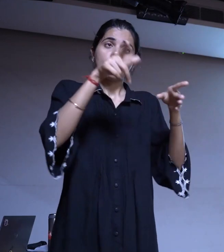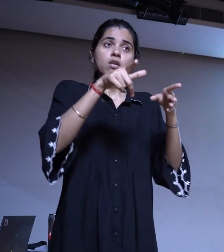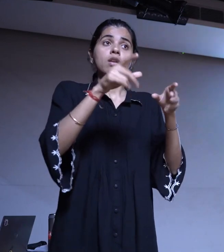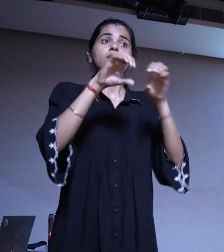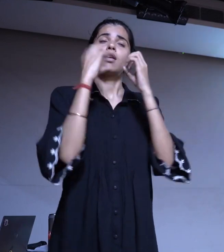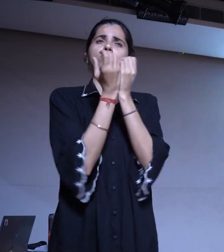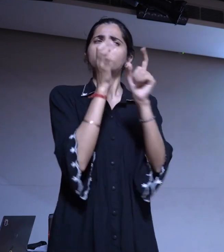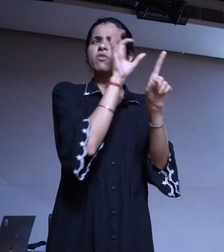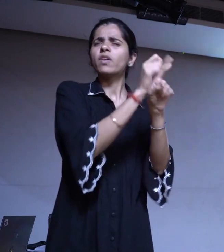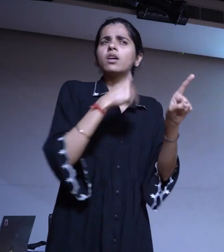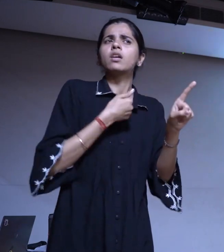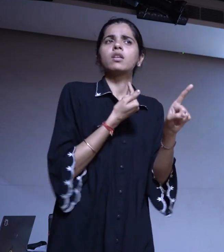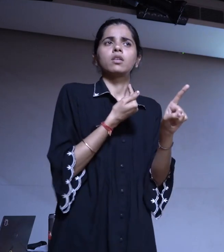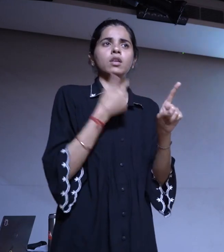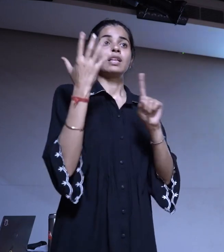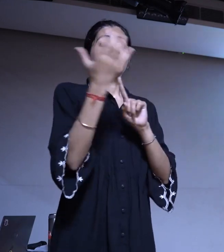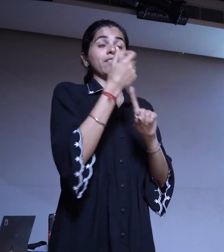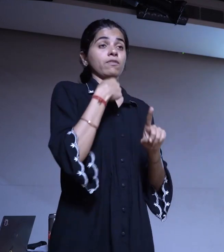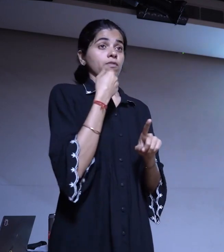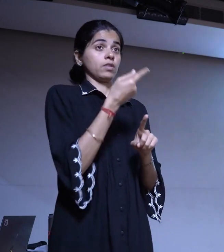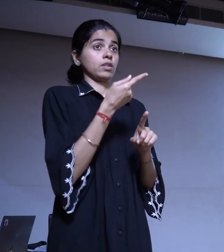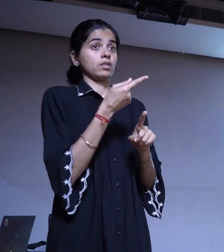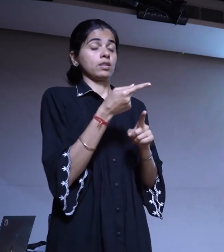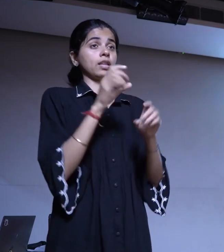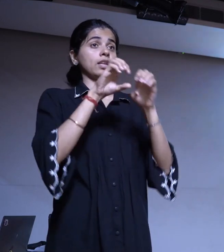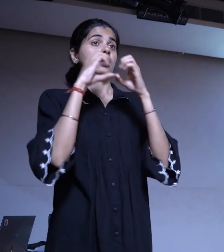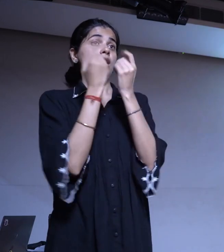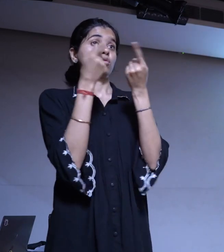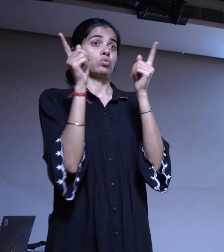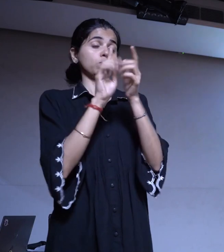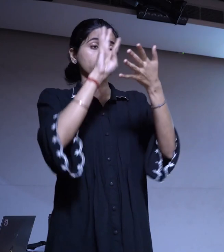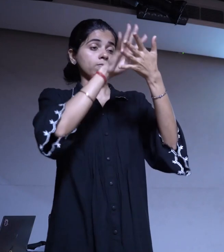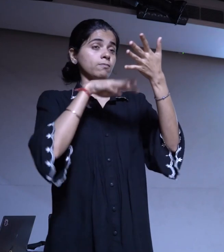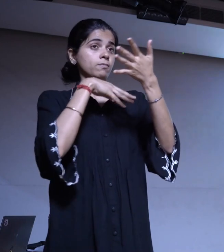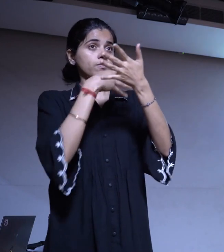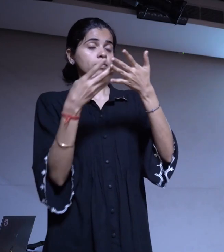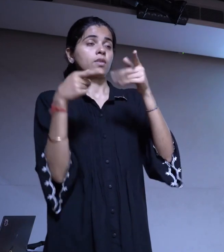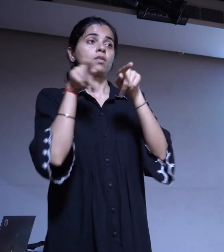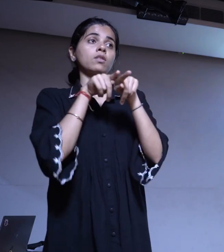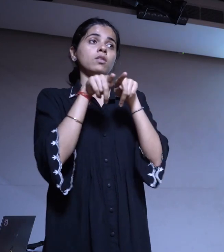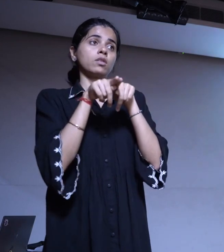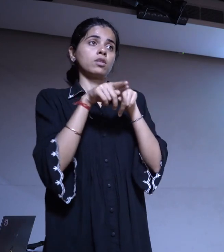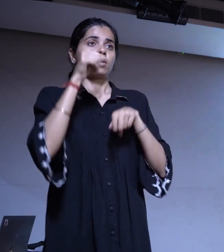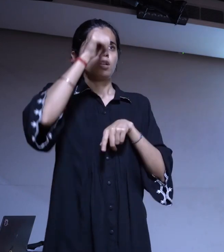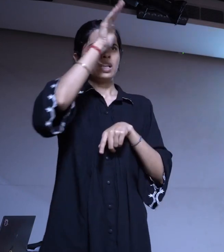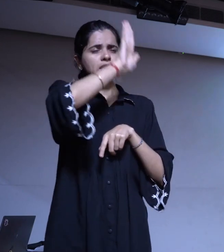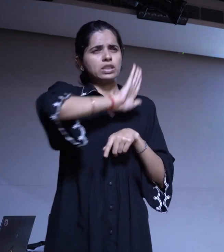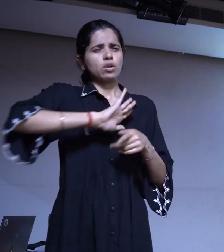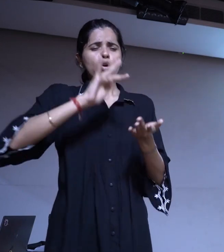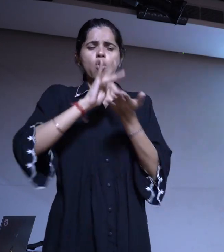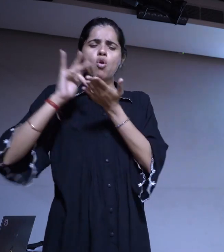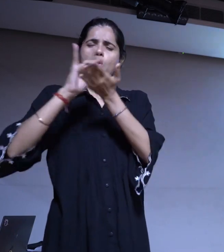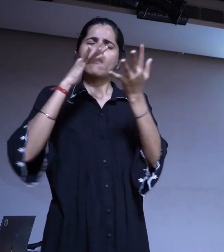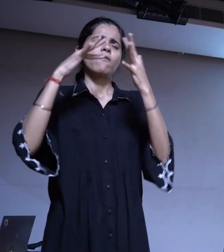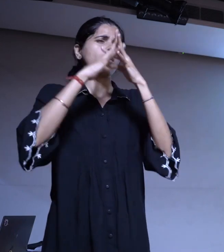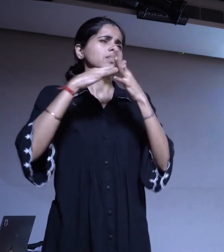in a classroom is this this is what the distribution of a typical classroom in looks like whether it's in India in fact any part of